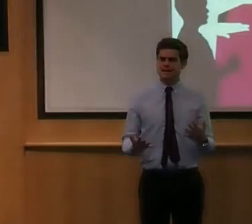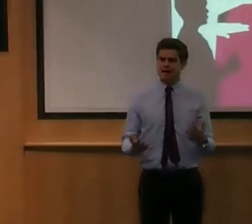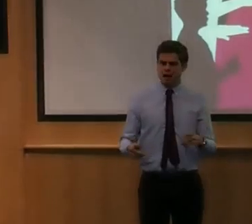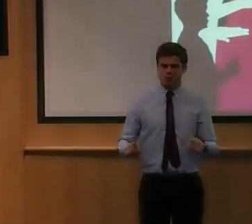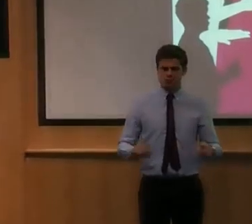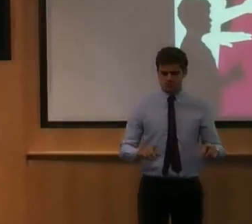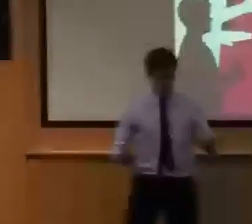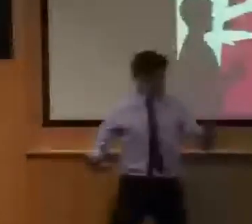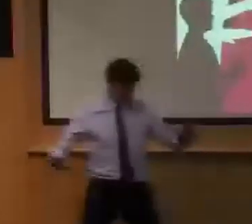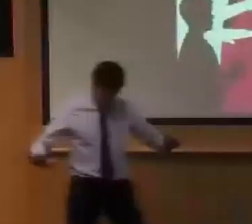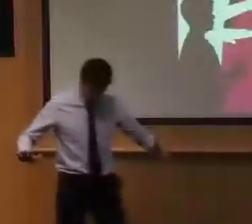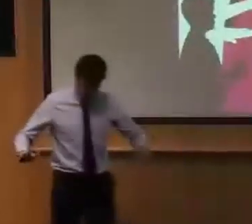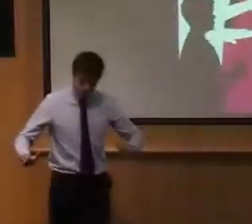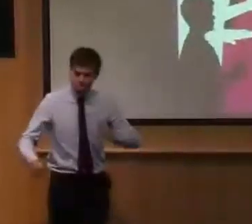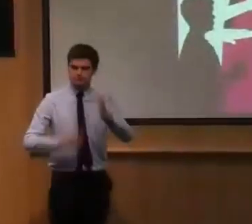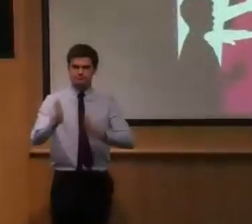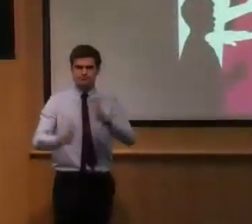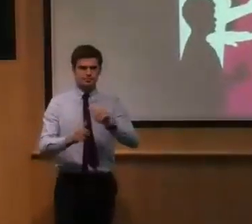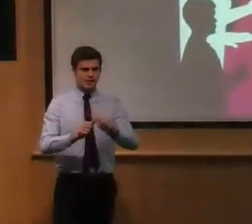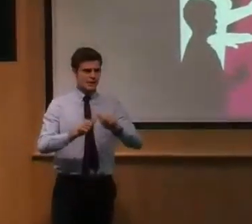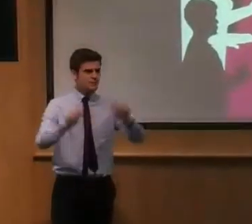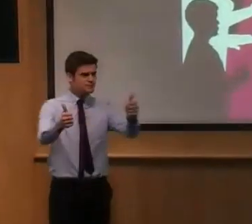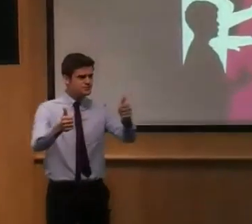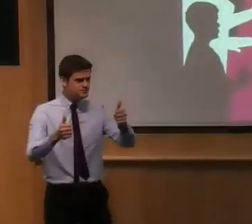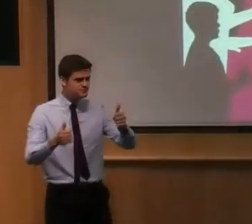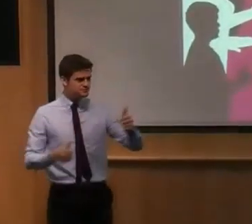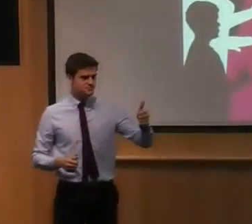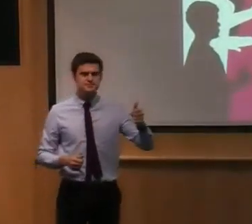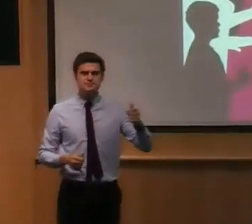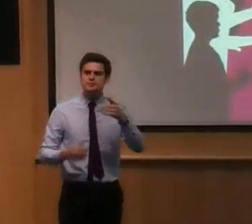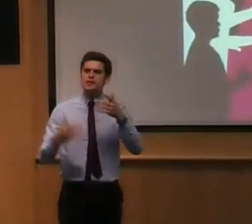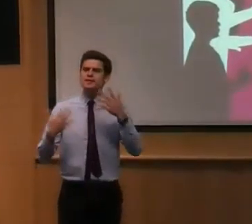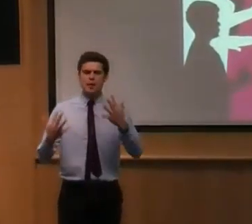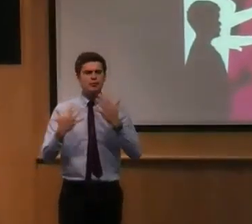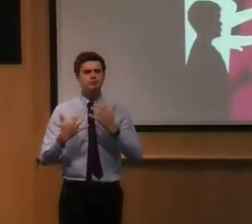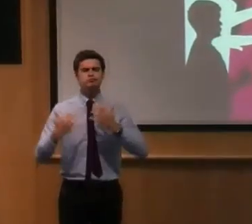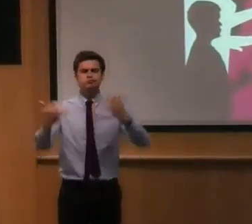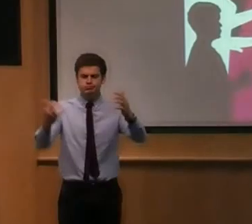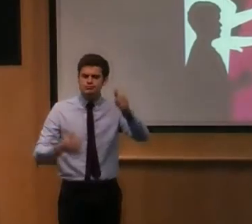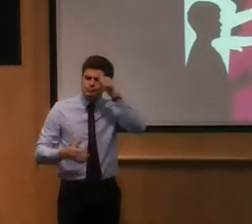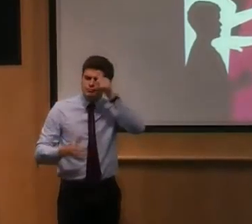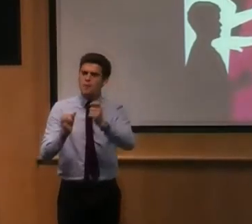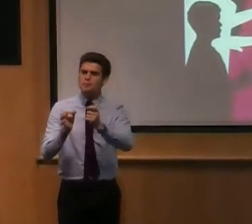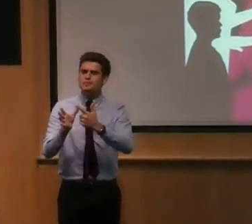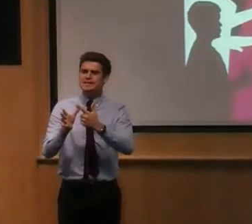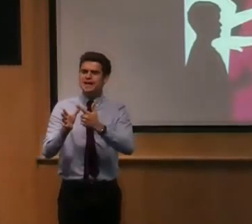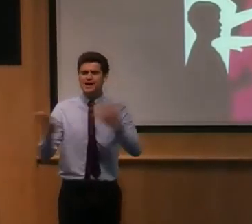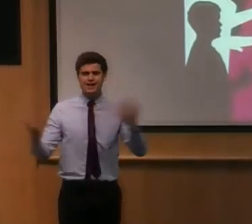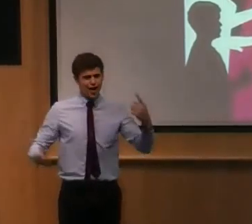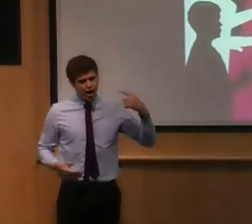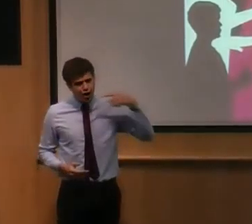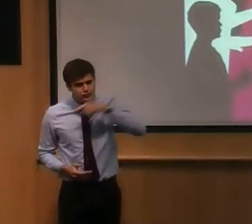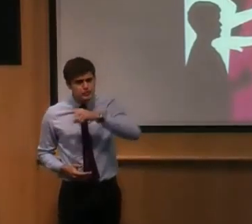so many people in this room. I will make sure I stand here, not in front of my own PowerPoint. But it is lovely to see so many of